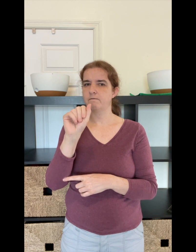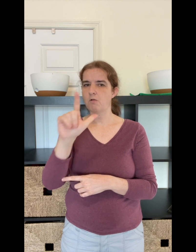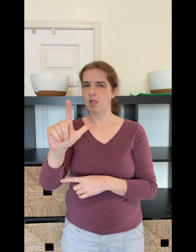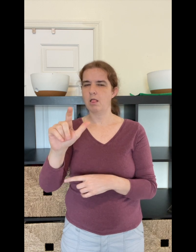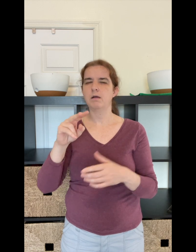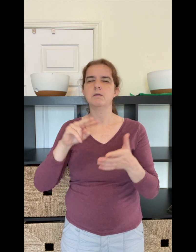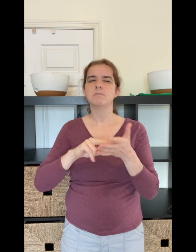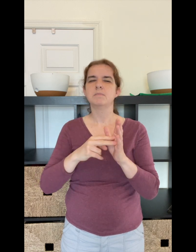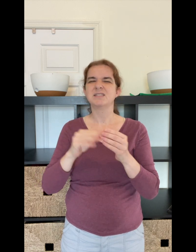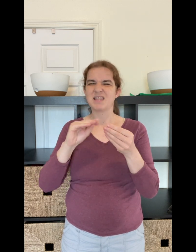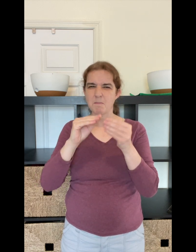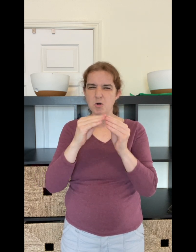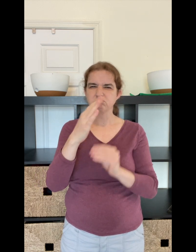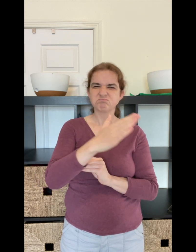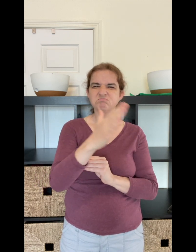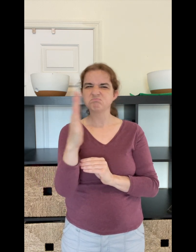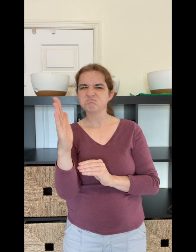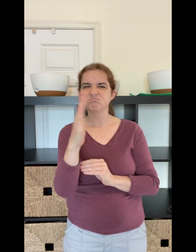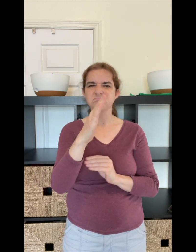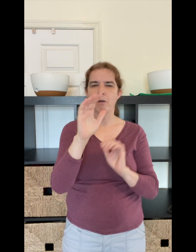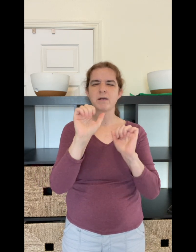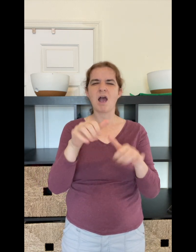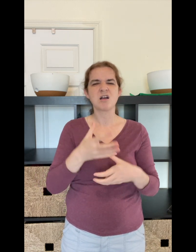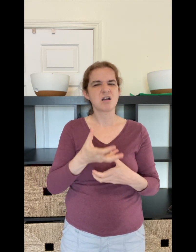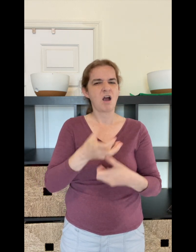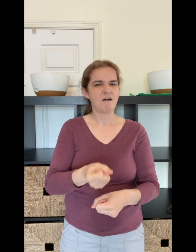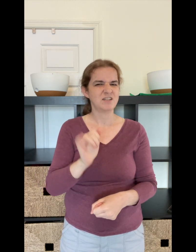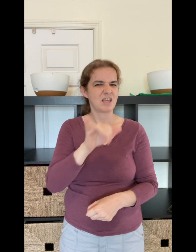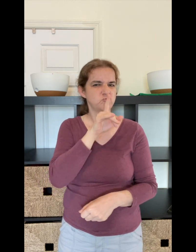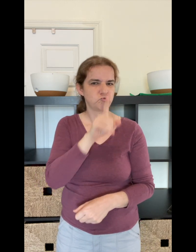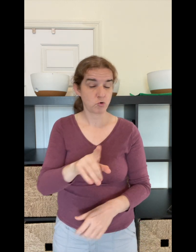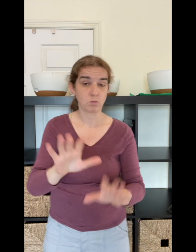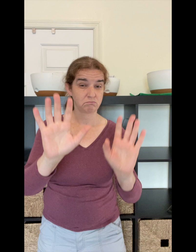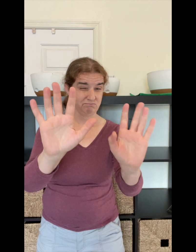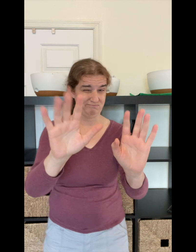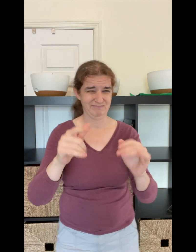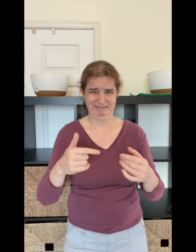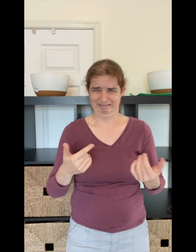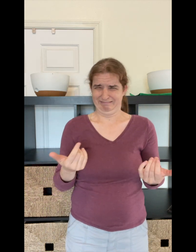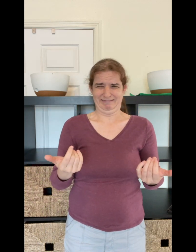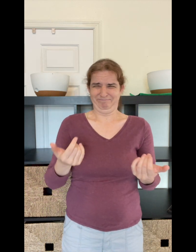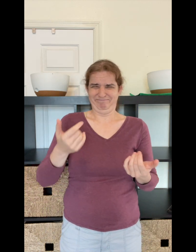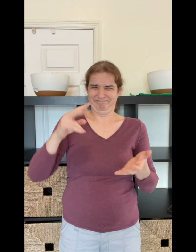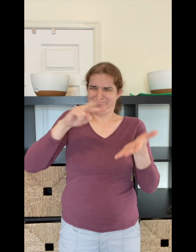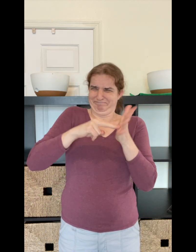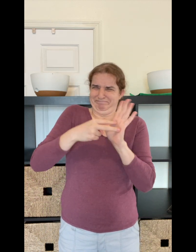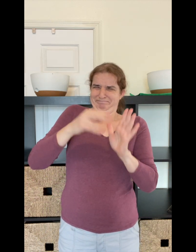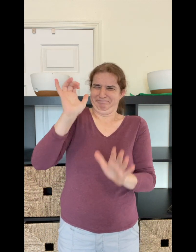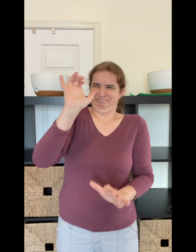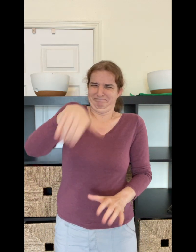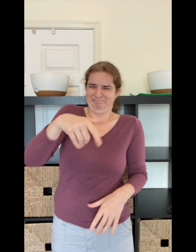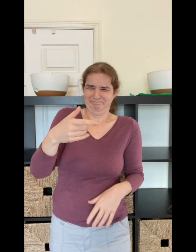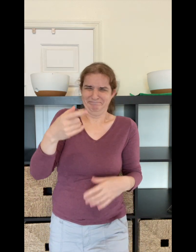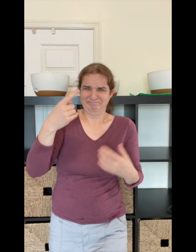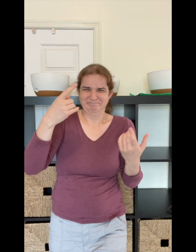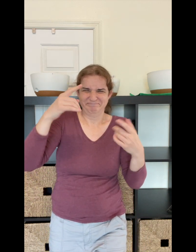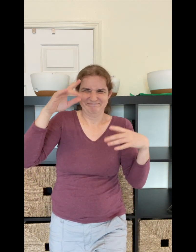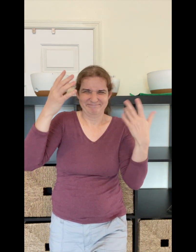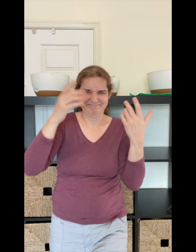confidence interval. Confidence interval. That means a numerical range, and I can be confident in it. What does that mean? Oh my